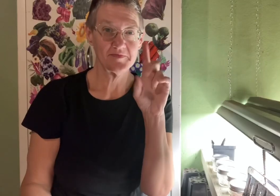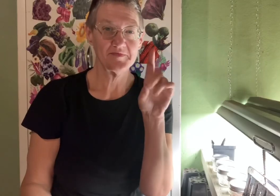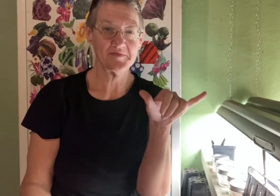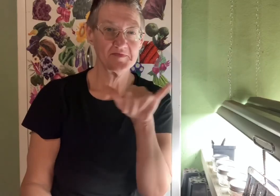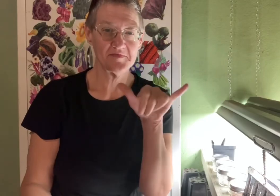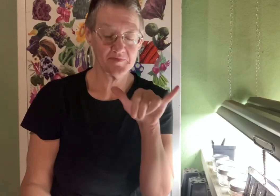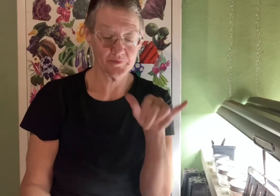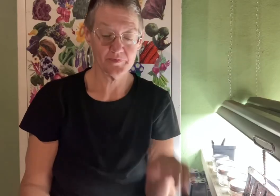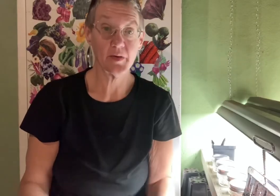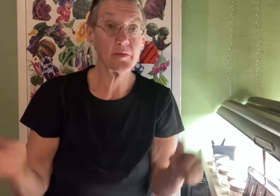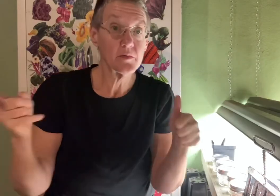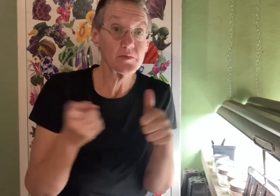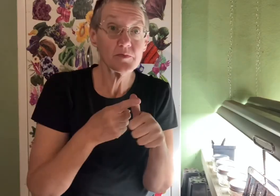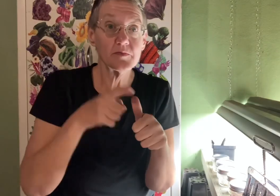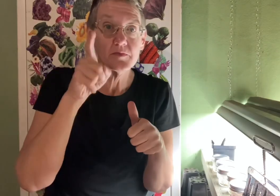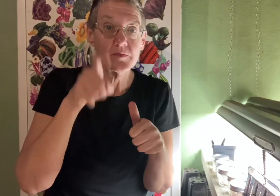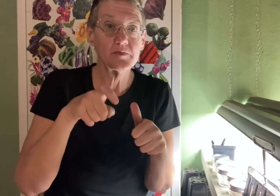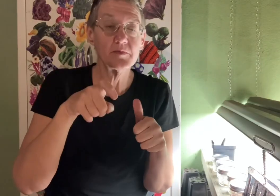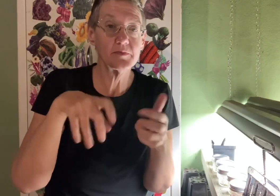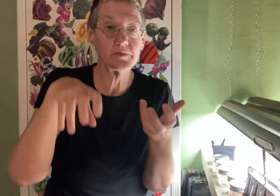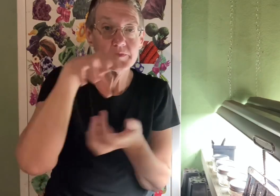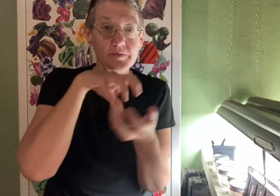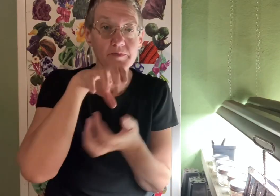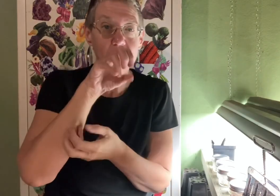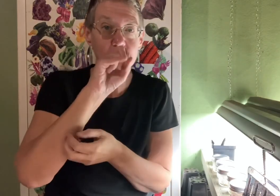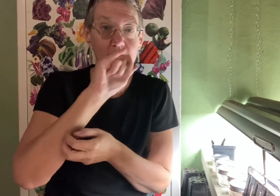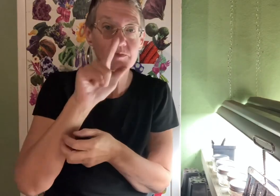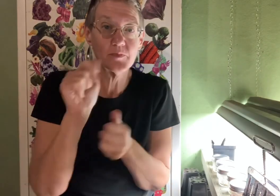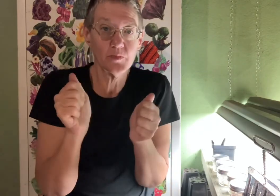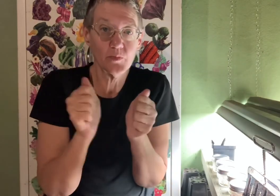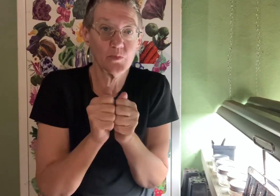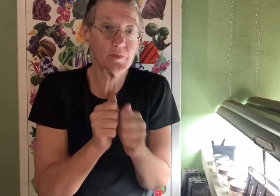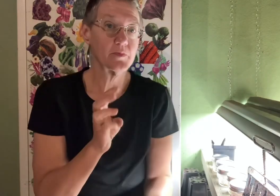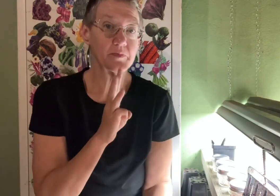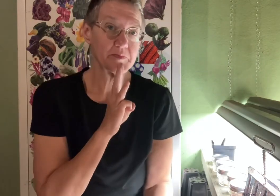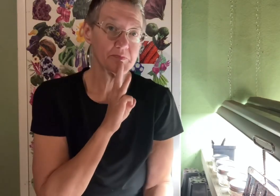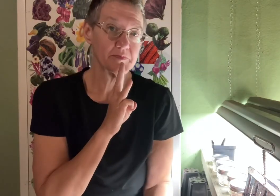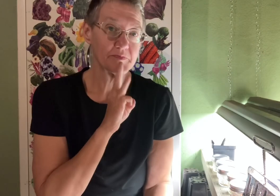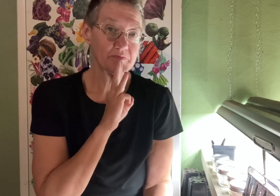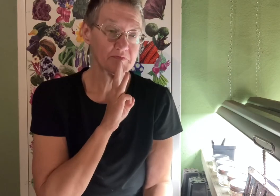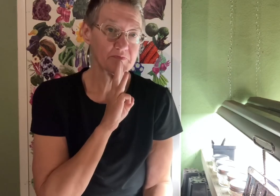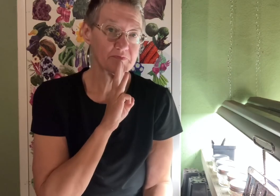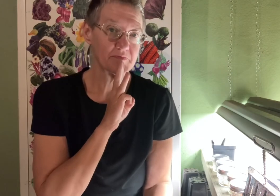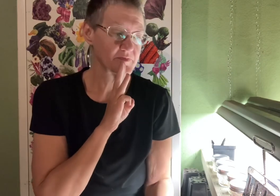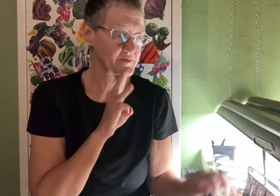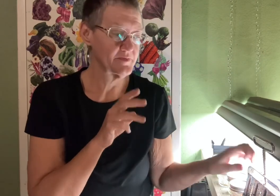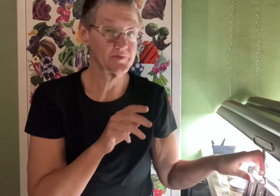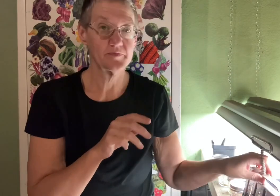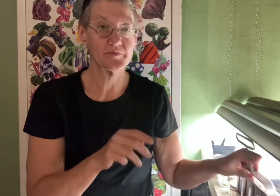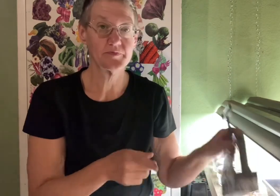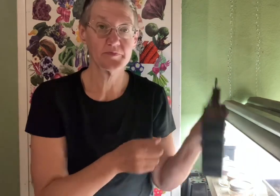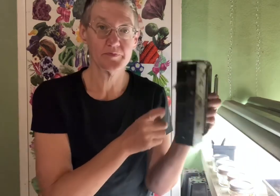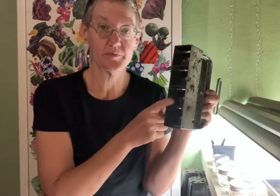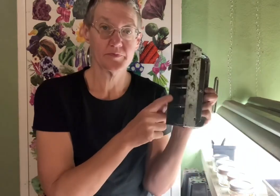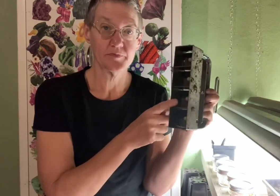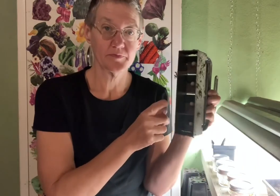Oh, and trays and a lid. Now first we're going to have to mix up the soil with water.